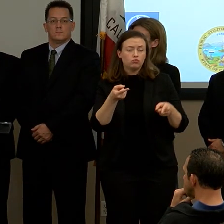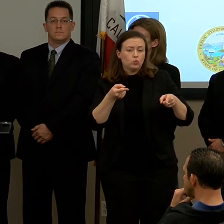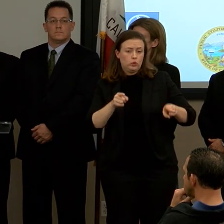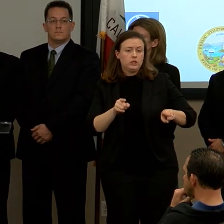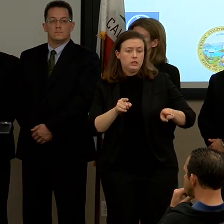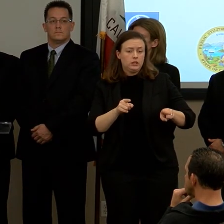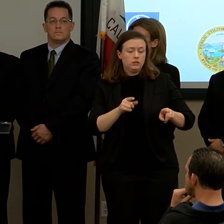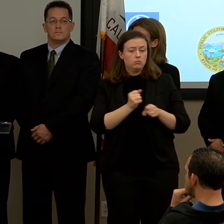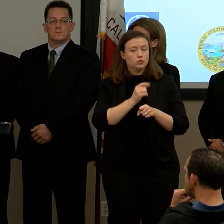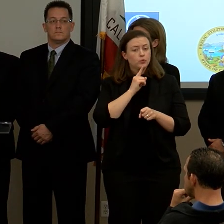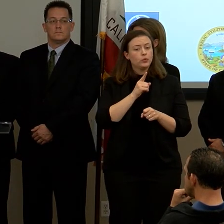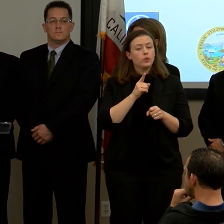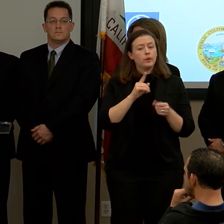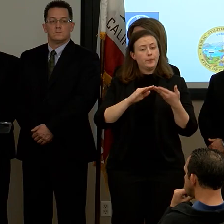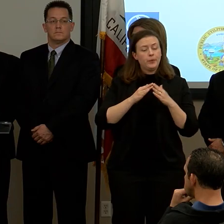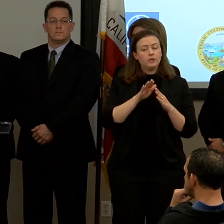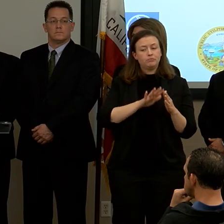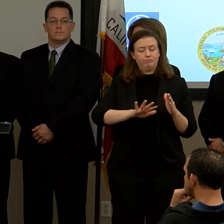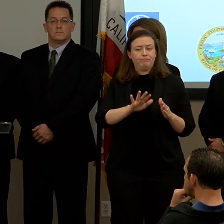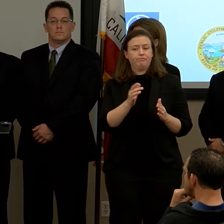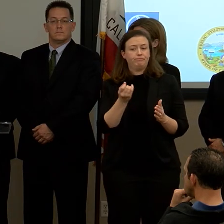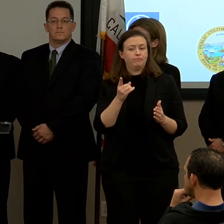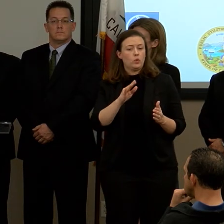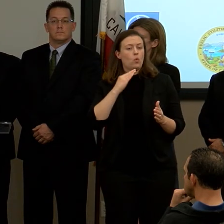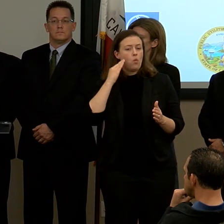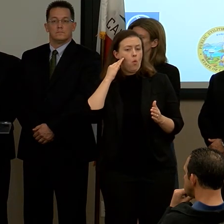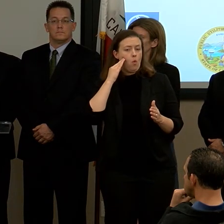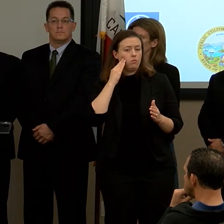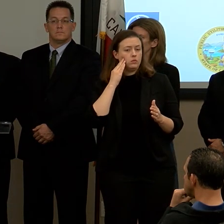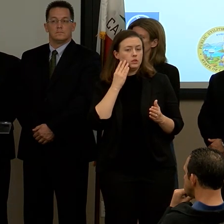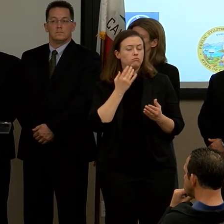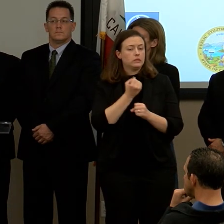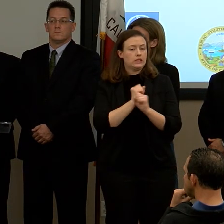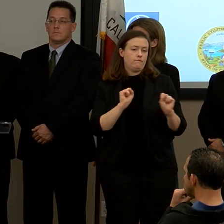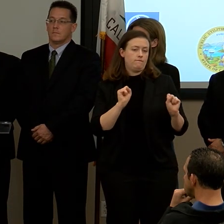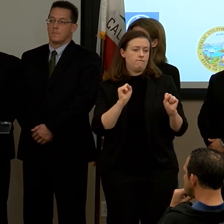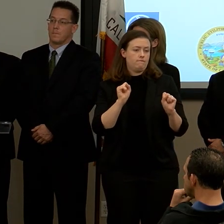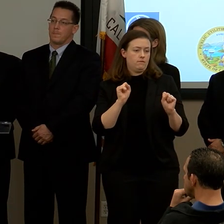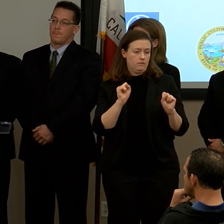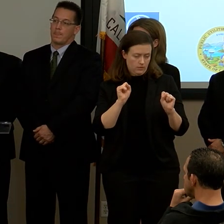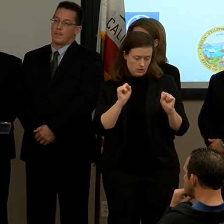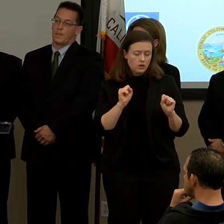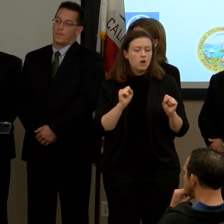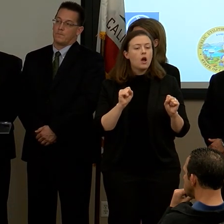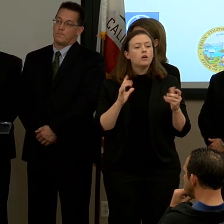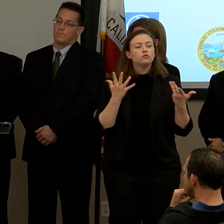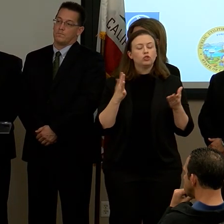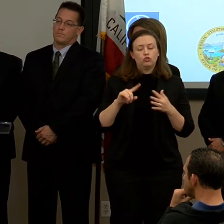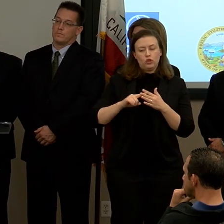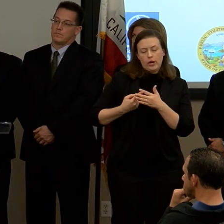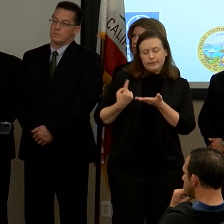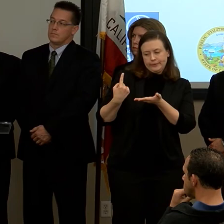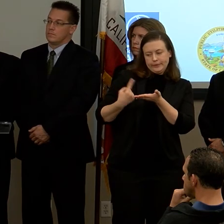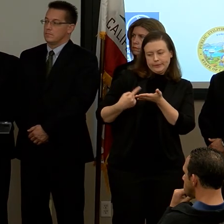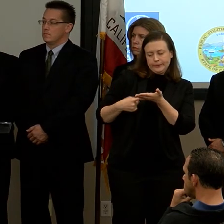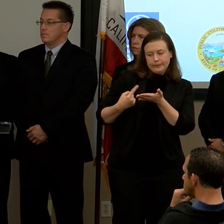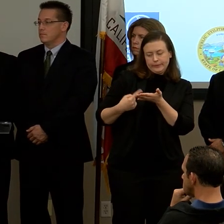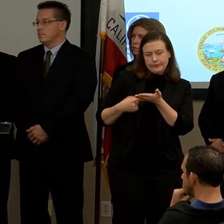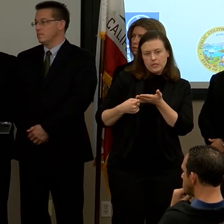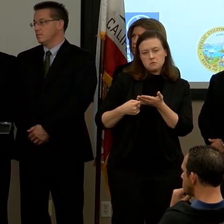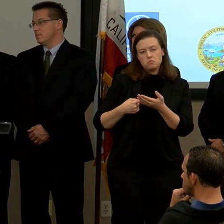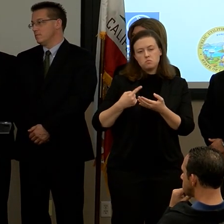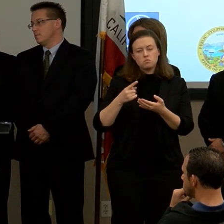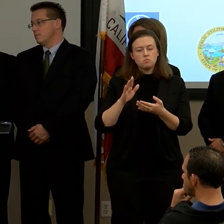the community that their homes are fine to move back into. So we've begun talking about that, and within another day or